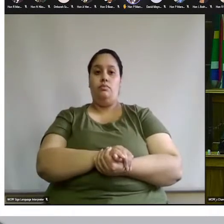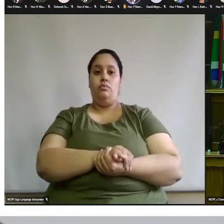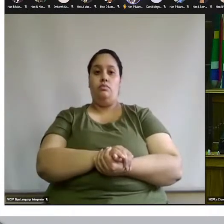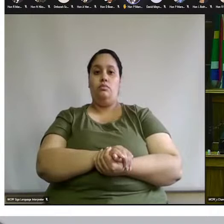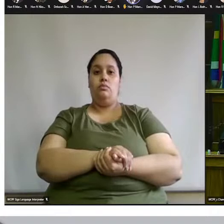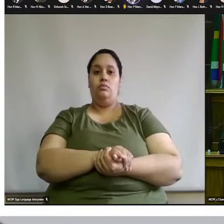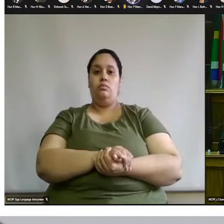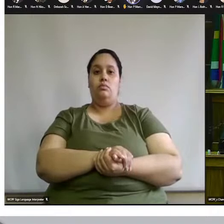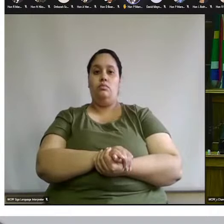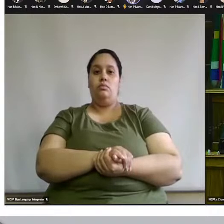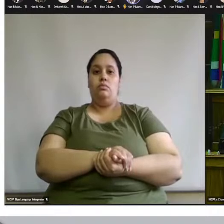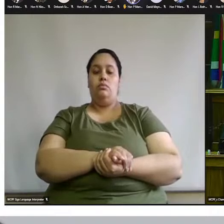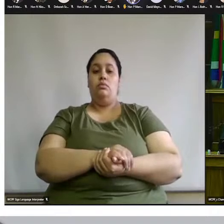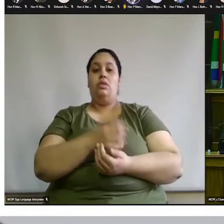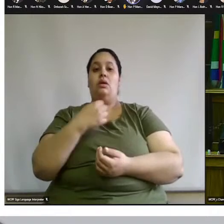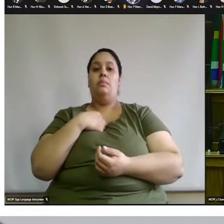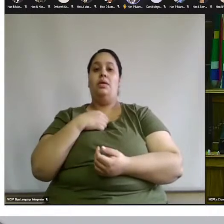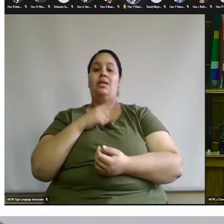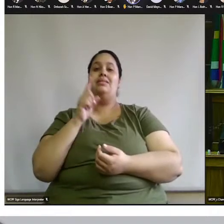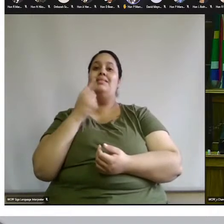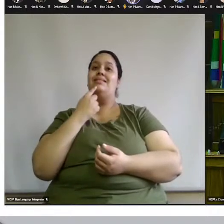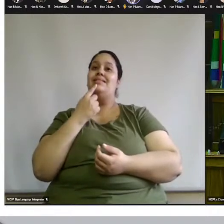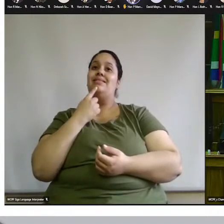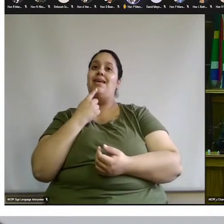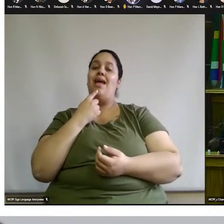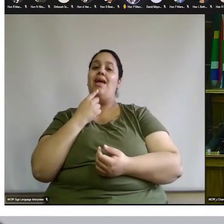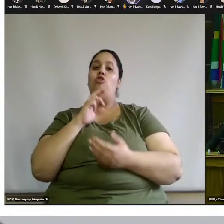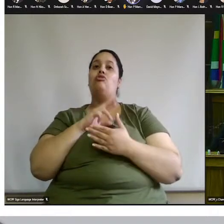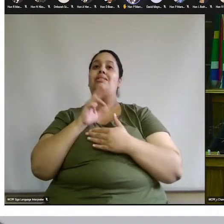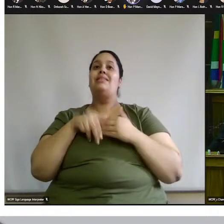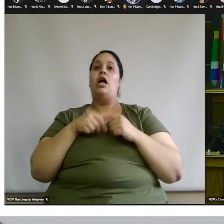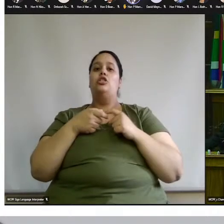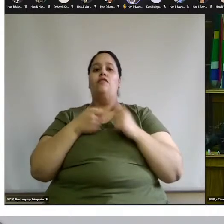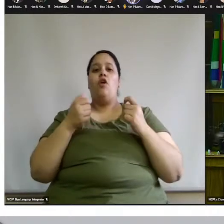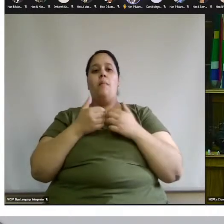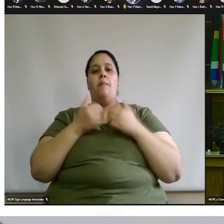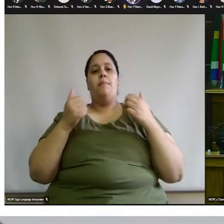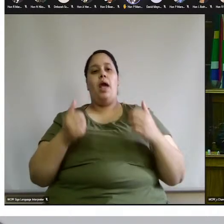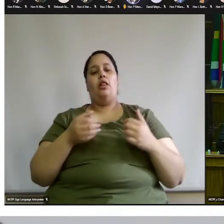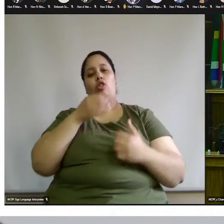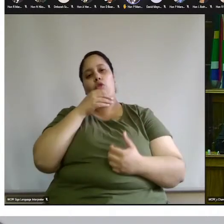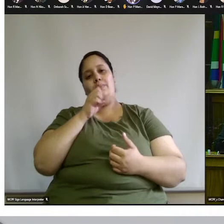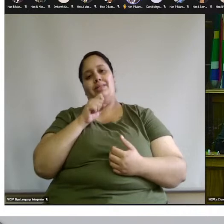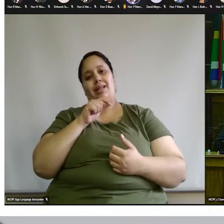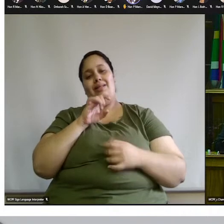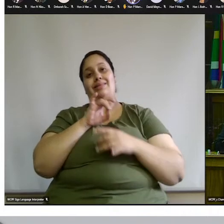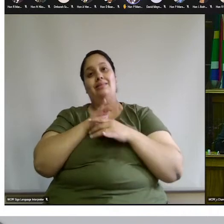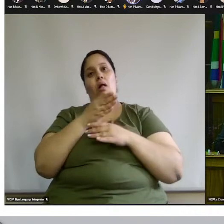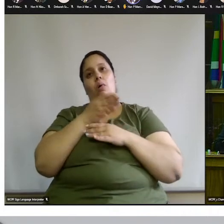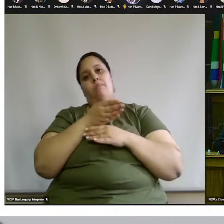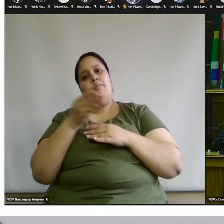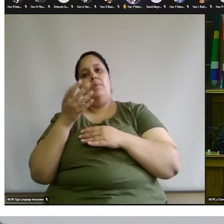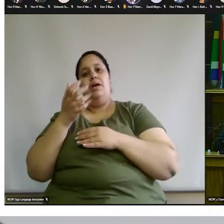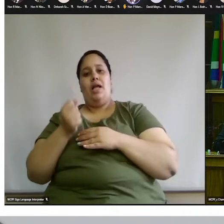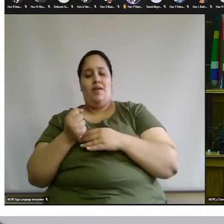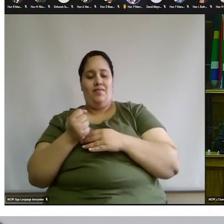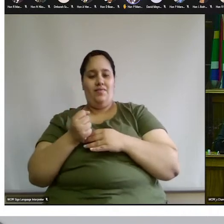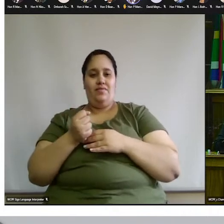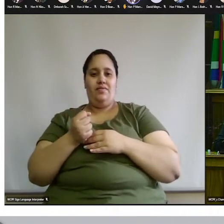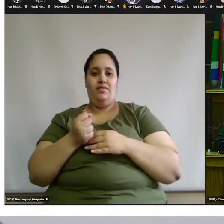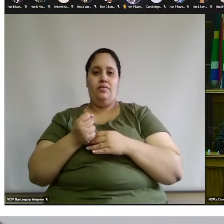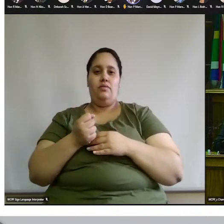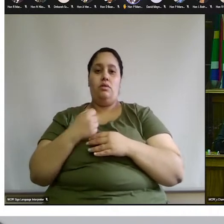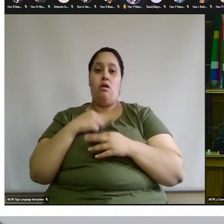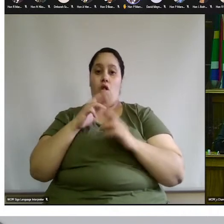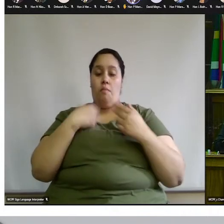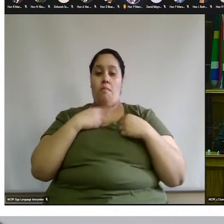die apartheid dopstelsel wat nog steeds sigbaar is op ons gemeenskappe. Ek hoop ek antwoord die premier